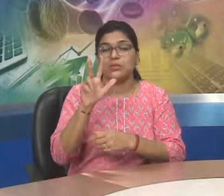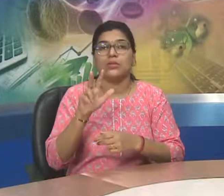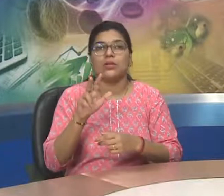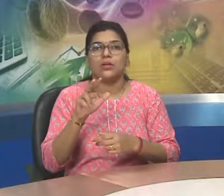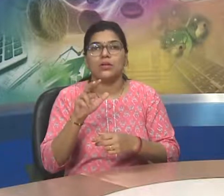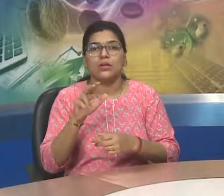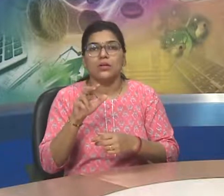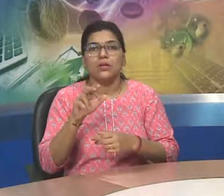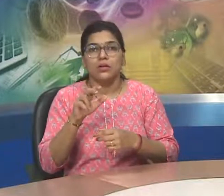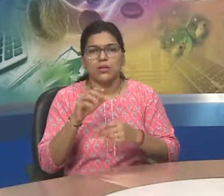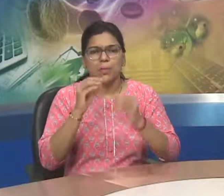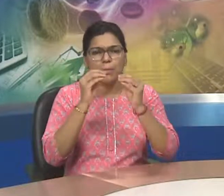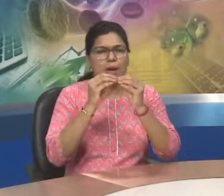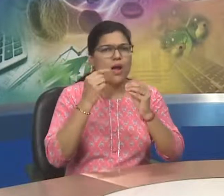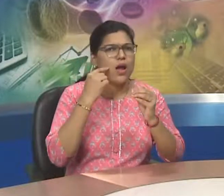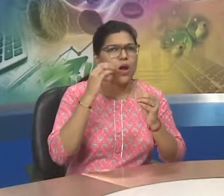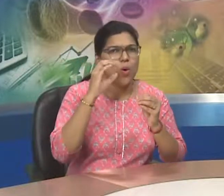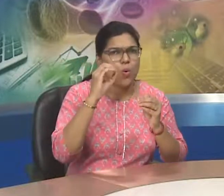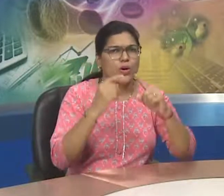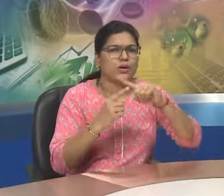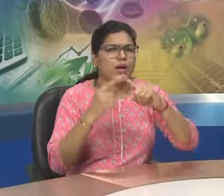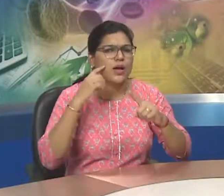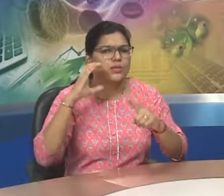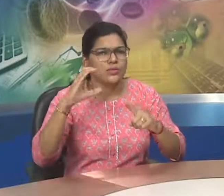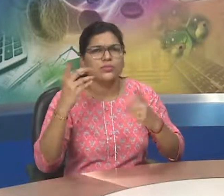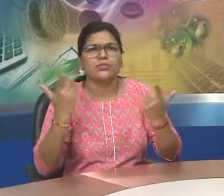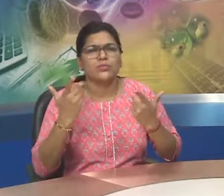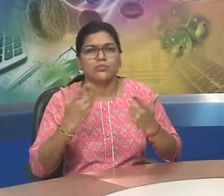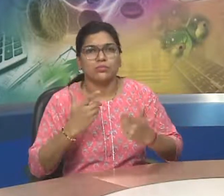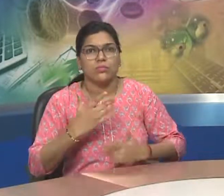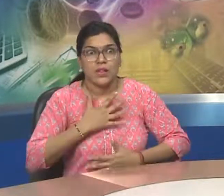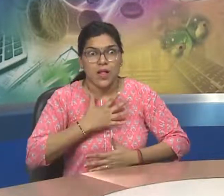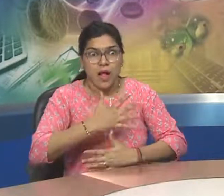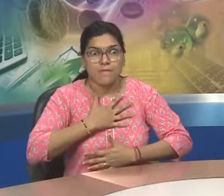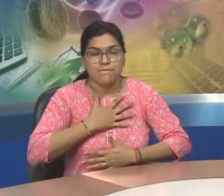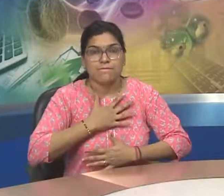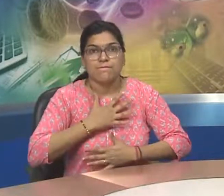Question 8. Name its biotic component.